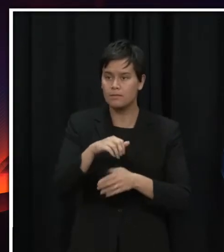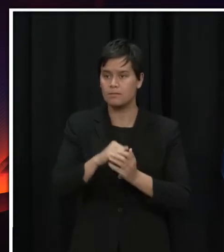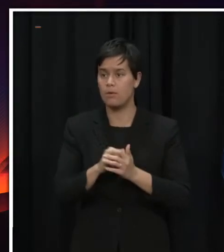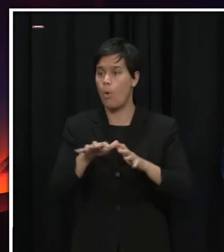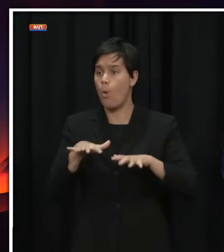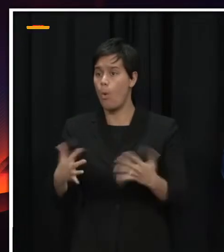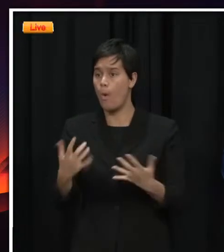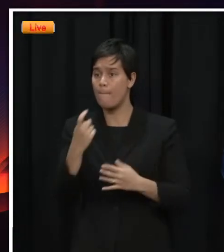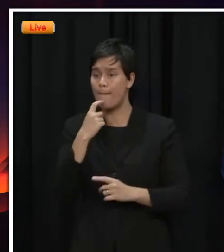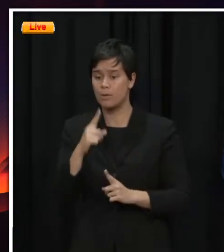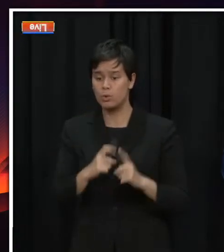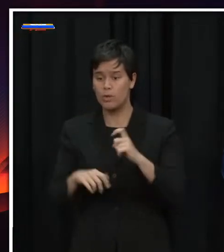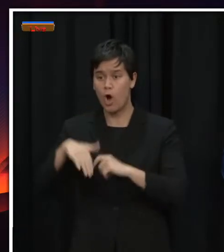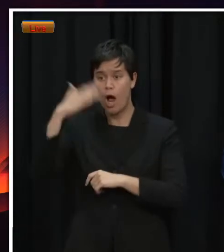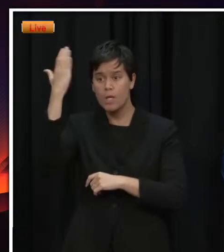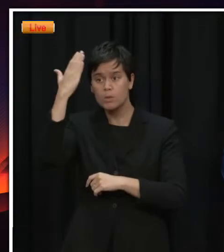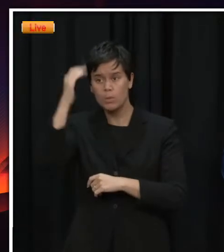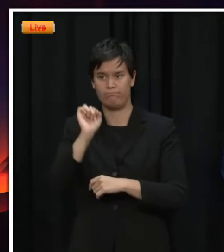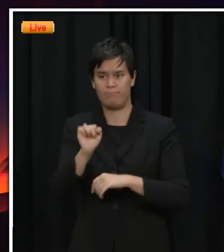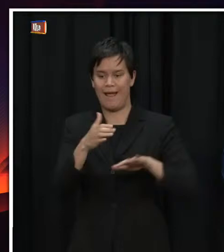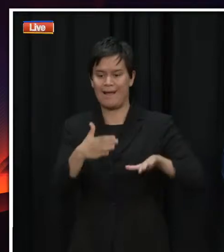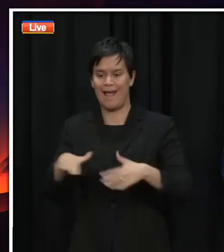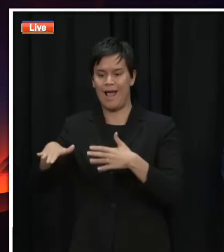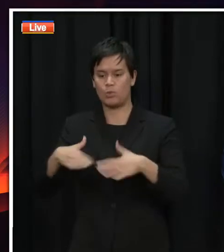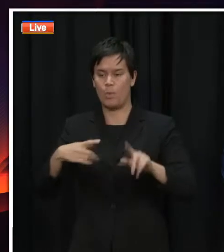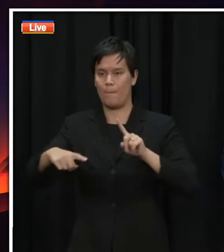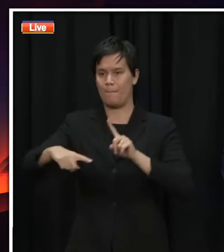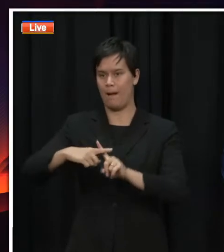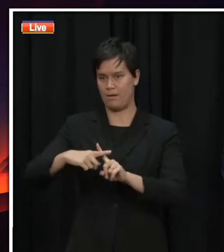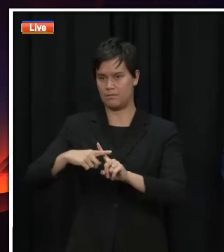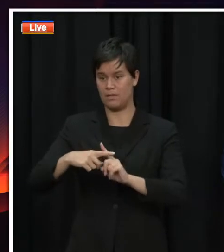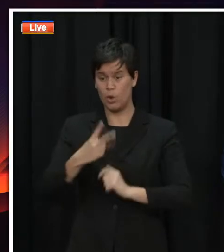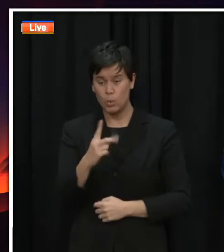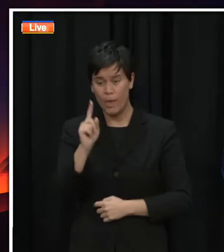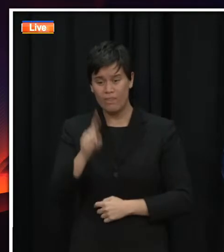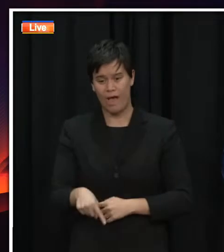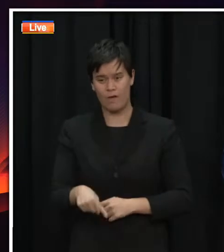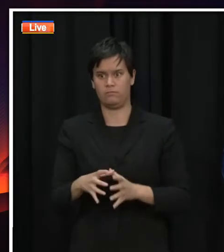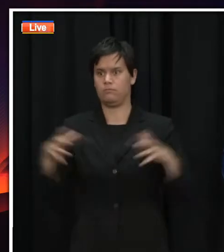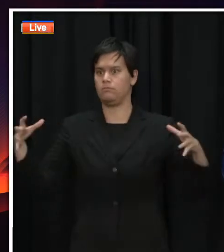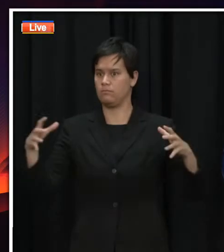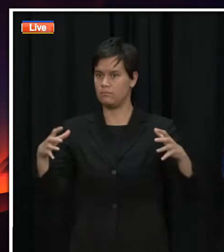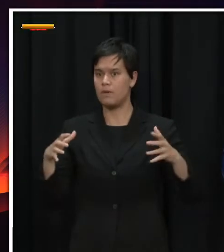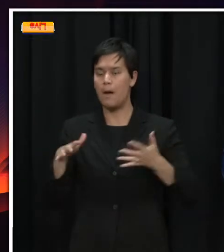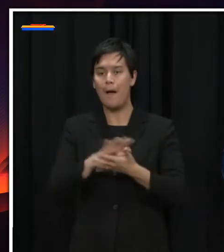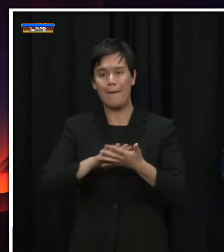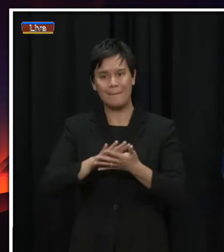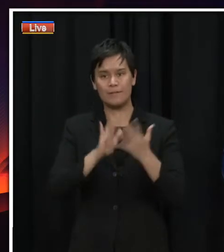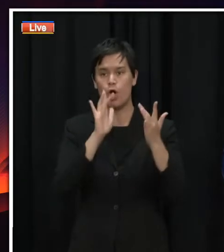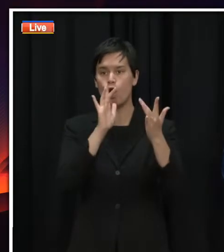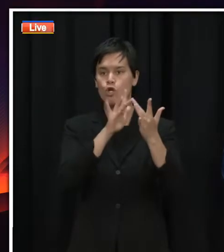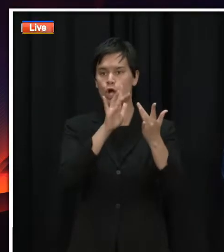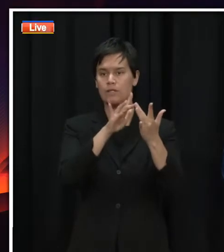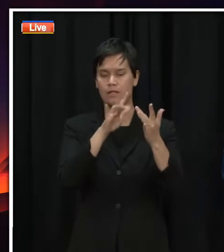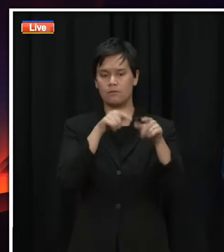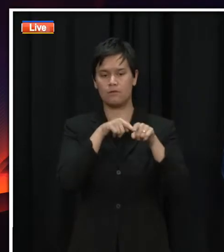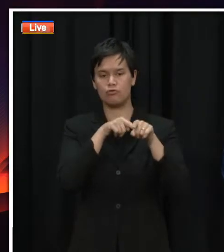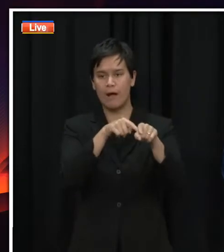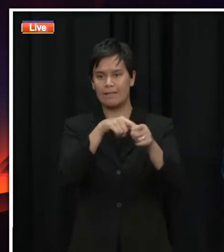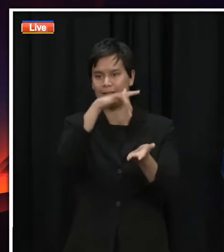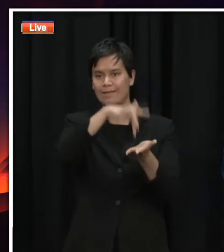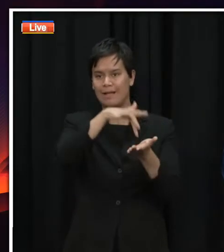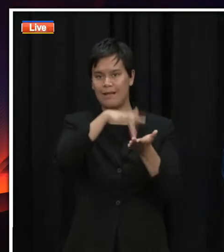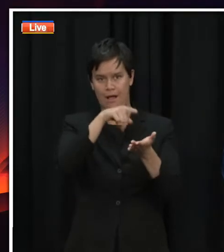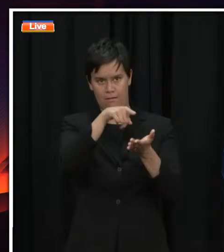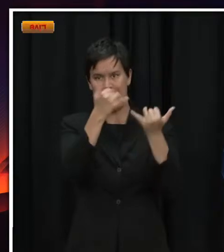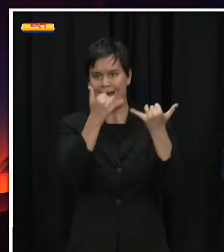interest. It's a large number of contacts, and obviously our National Contact Tracing Centre is at full scale supporting Auckland Regional Public Health